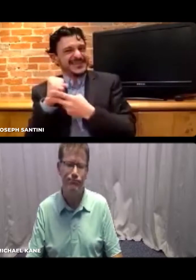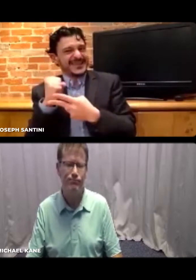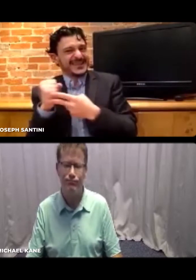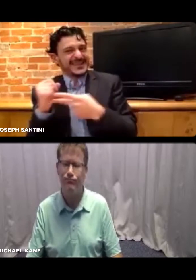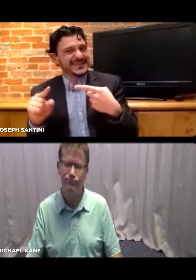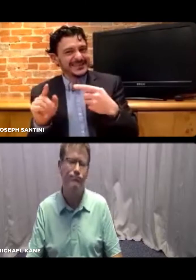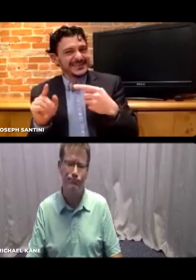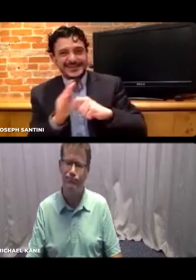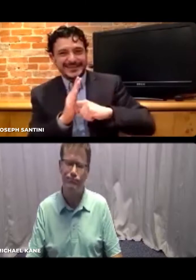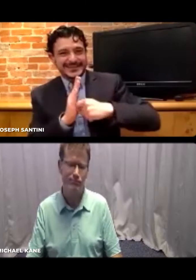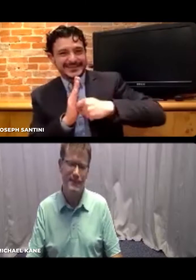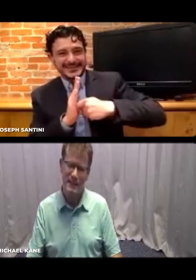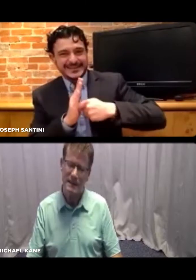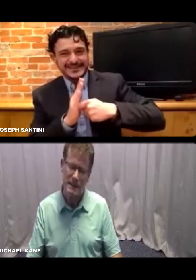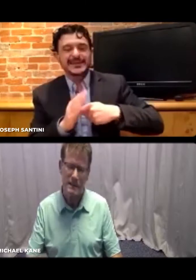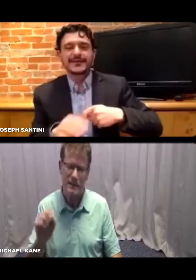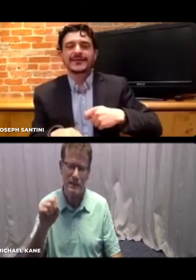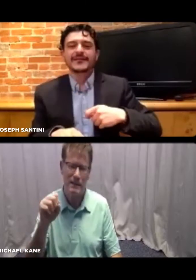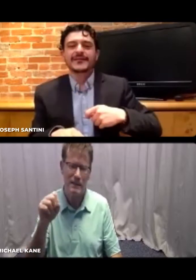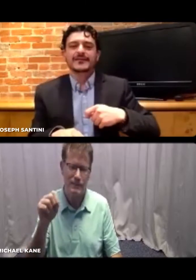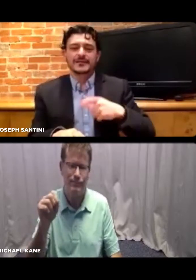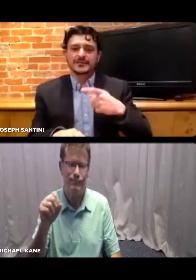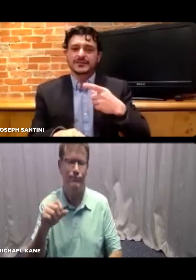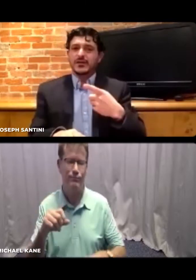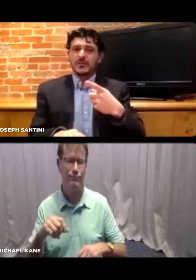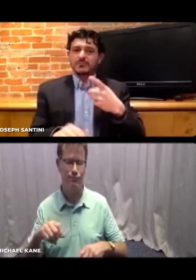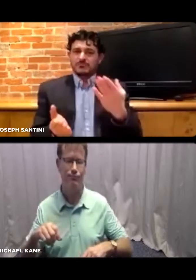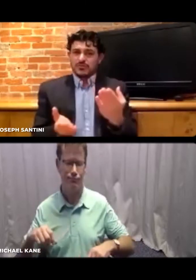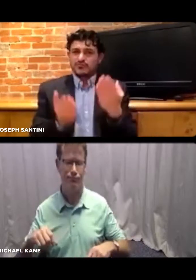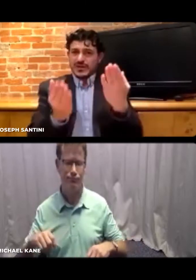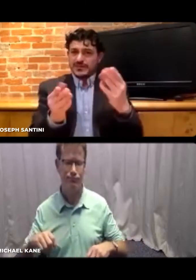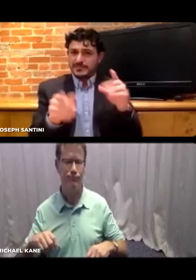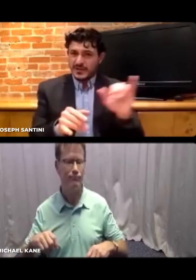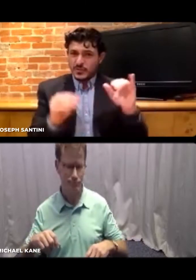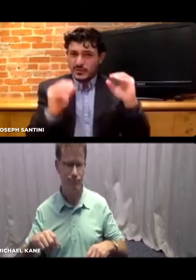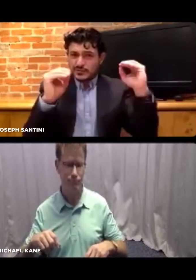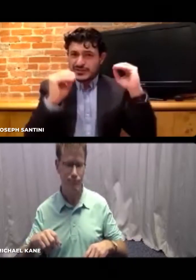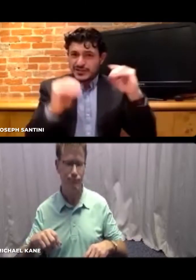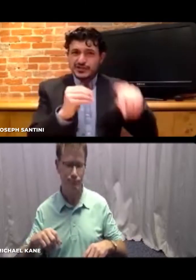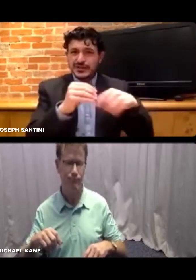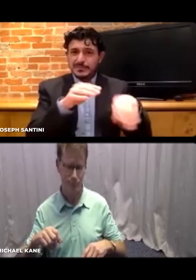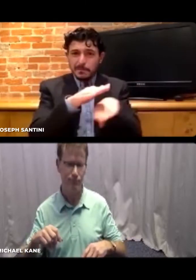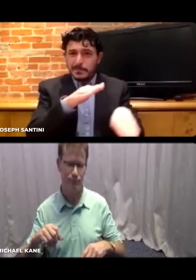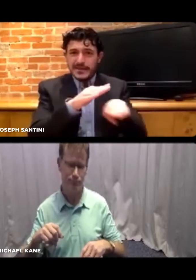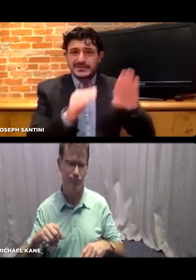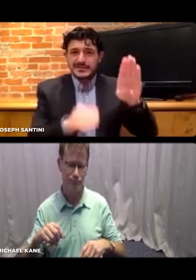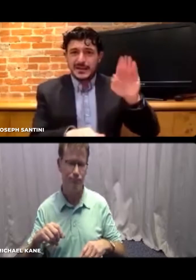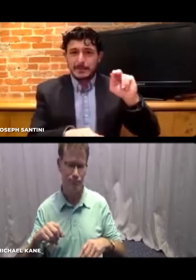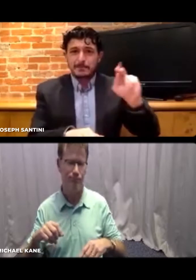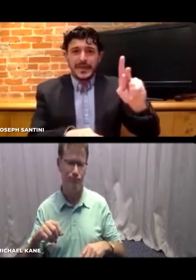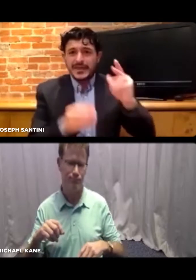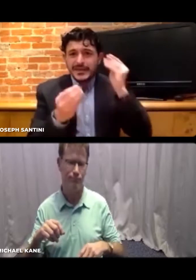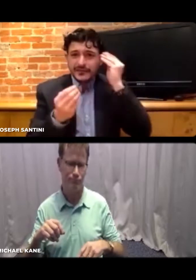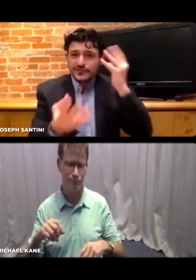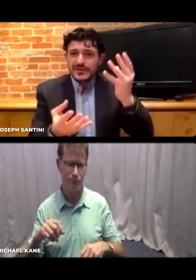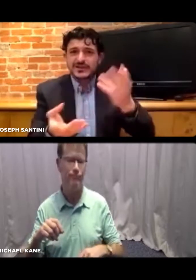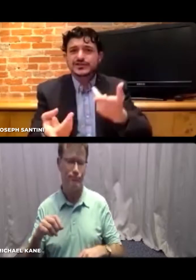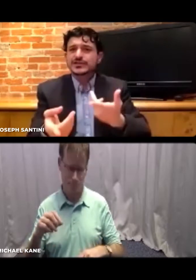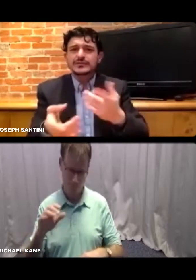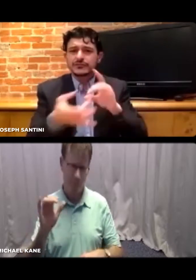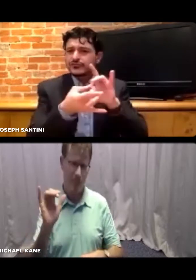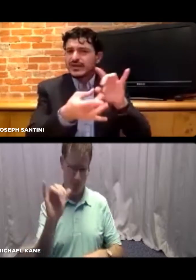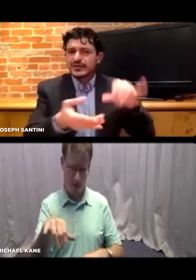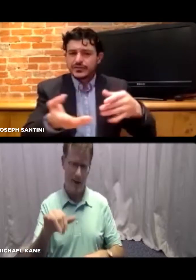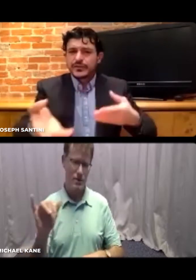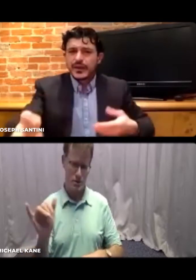there, savings. Right. So do you recommend teaching our deaf youth about banks and savings?